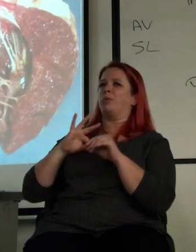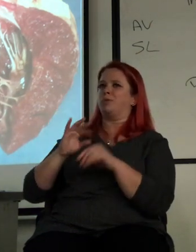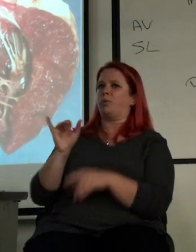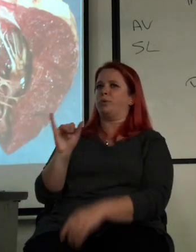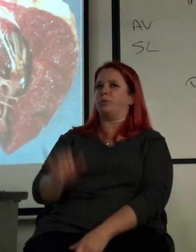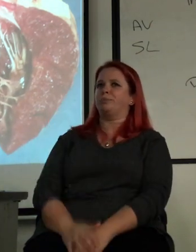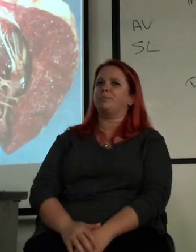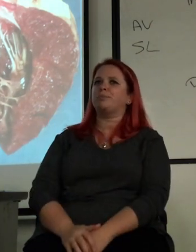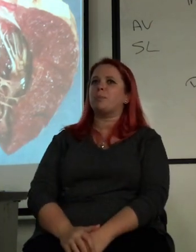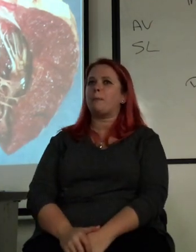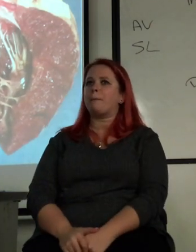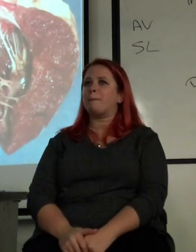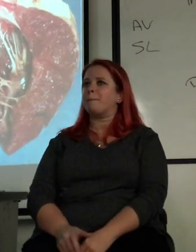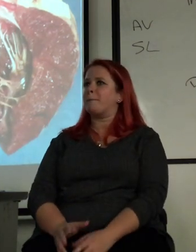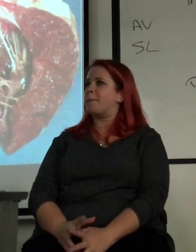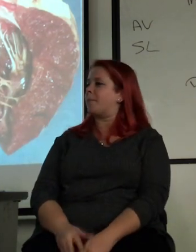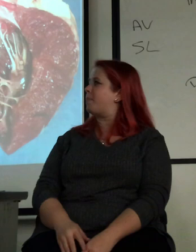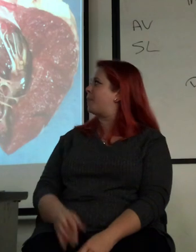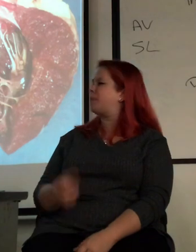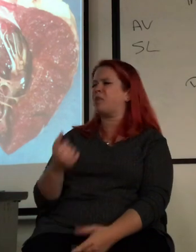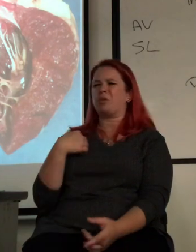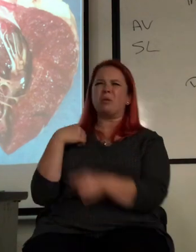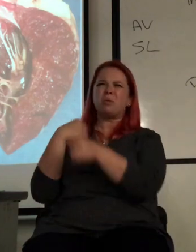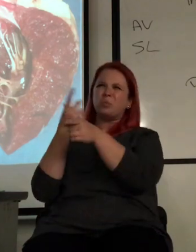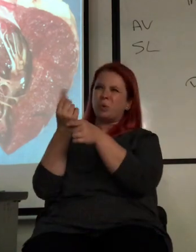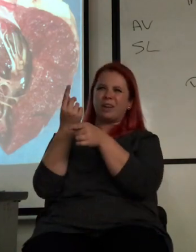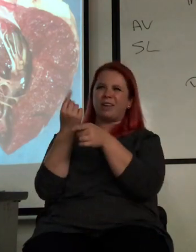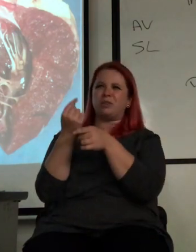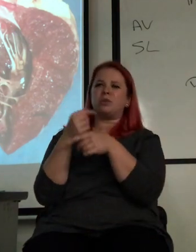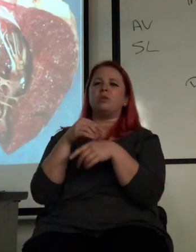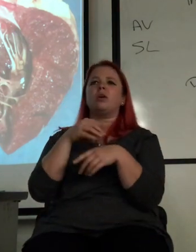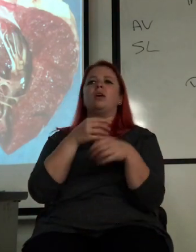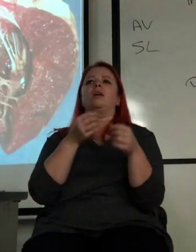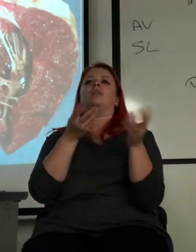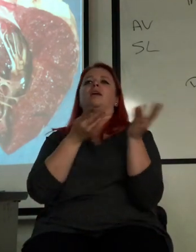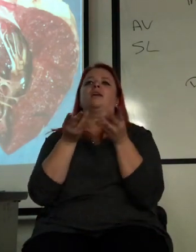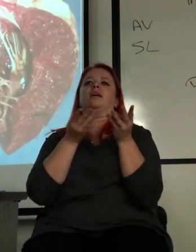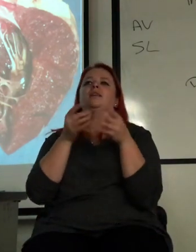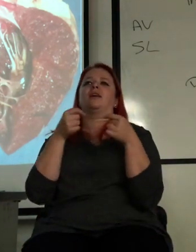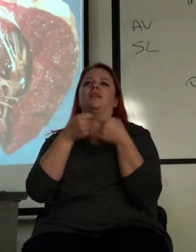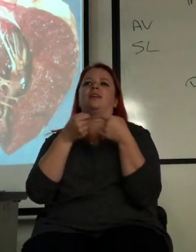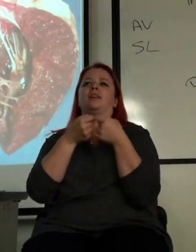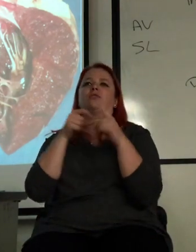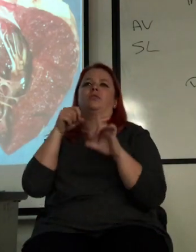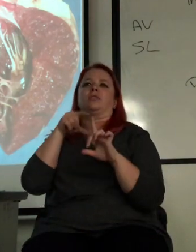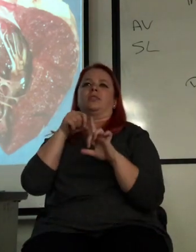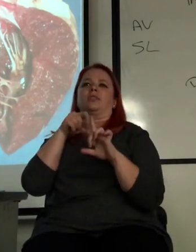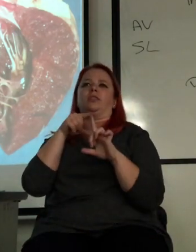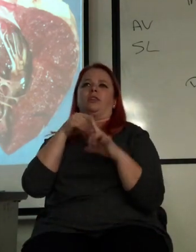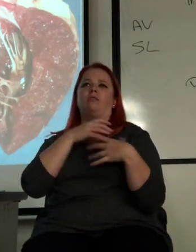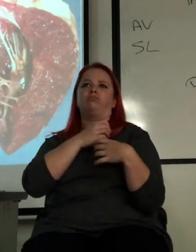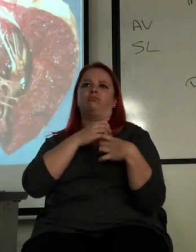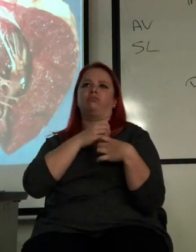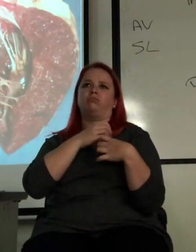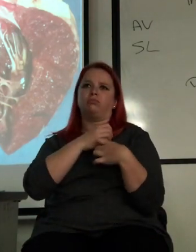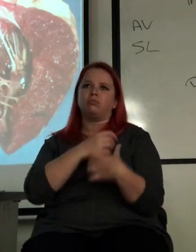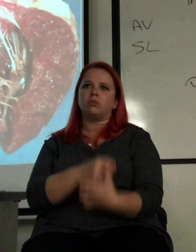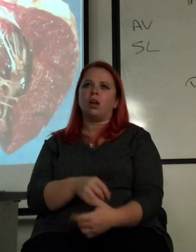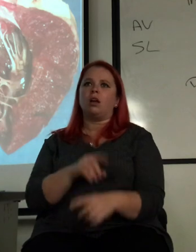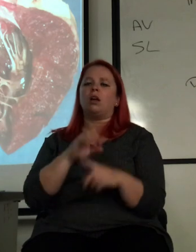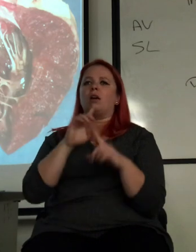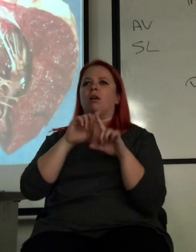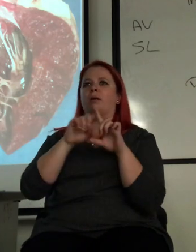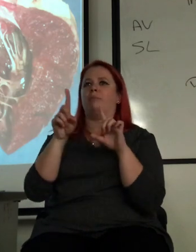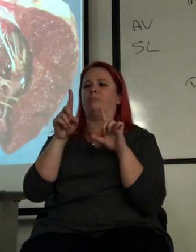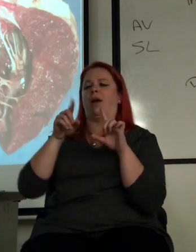look this pretty. What do they do? They conduct the electrical signal. Oh, yeah. They conduct action potential. Okay, but that